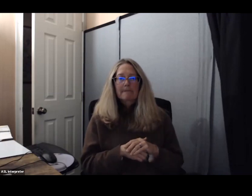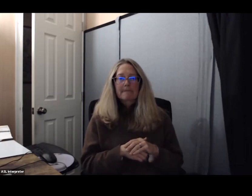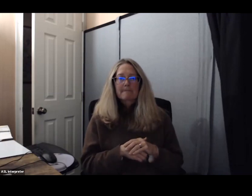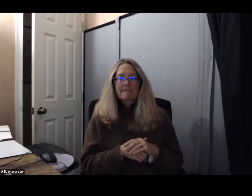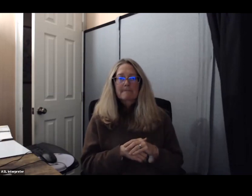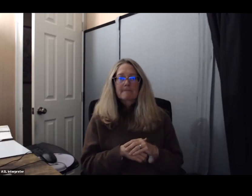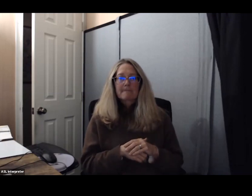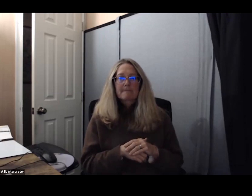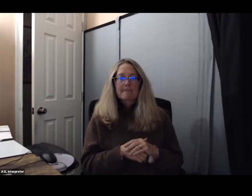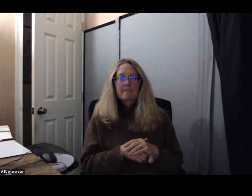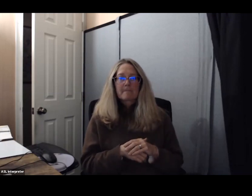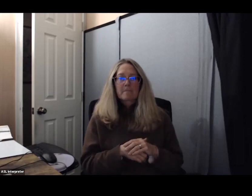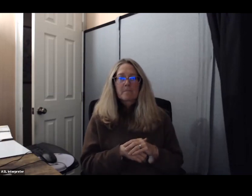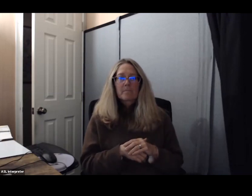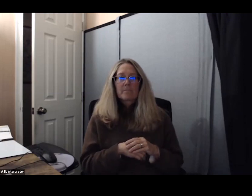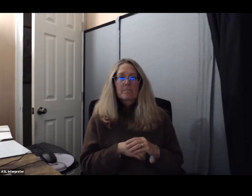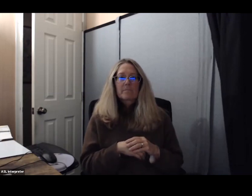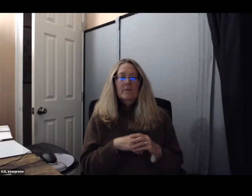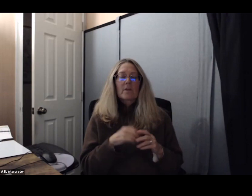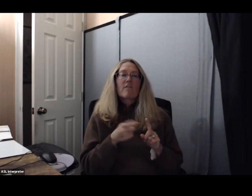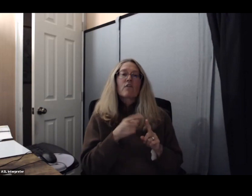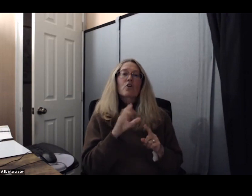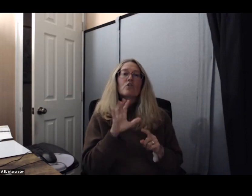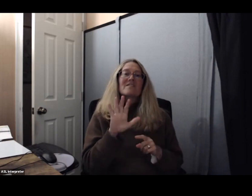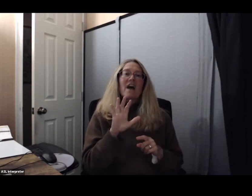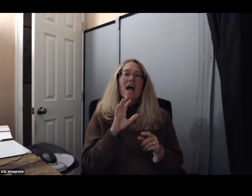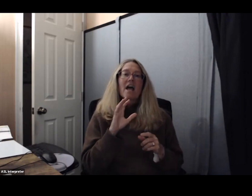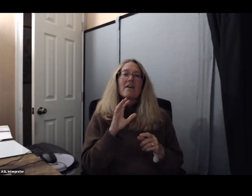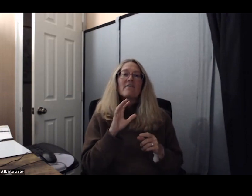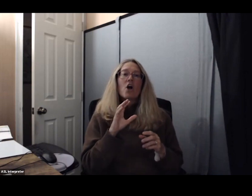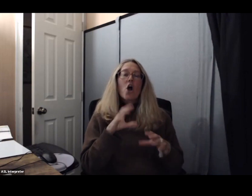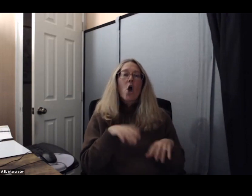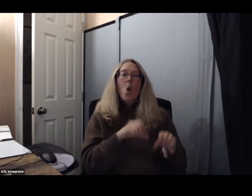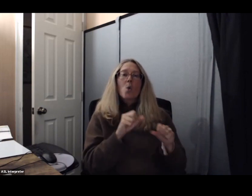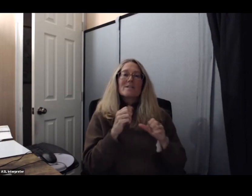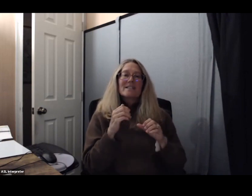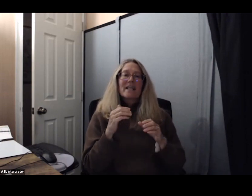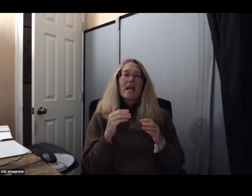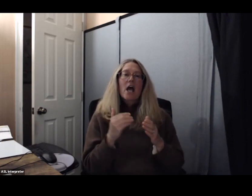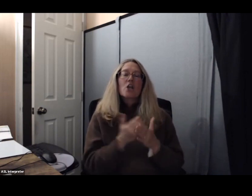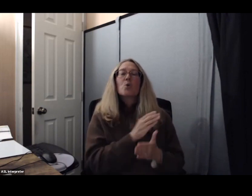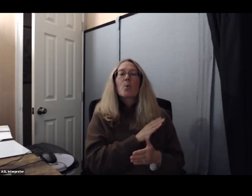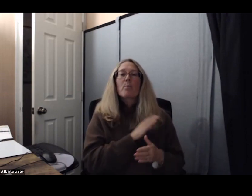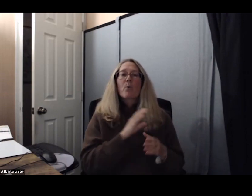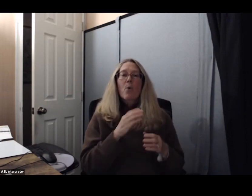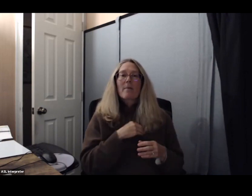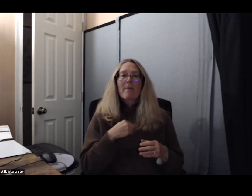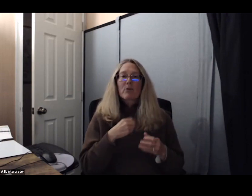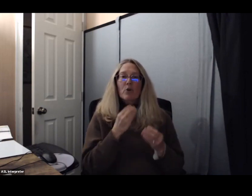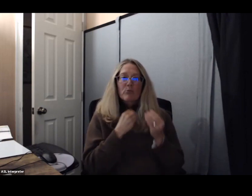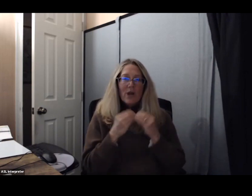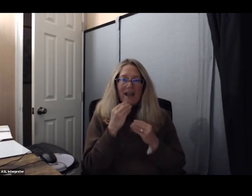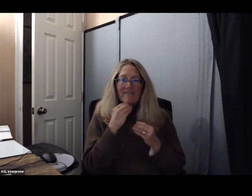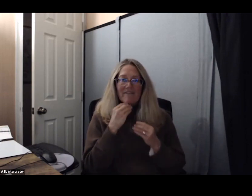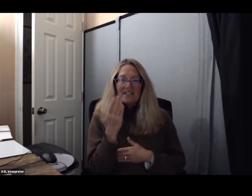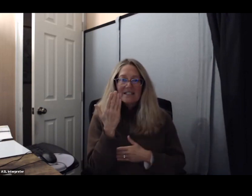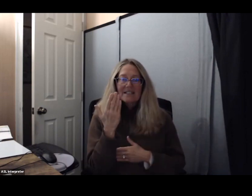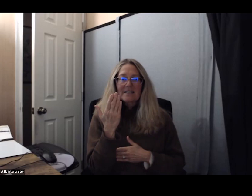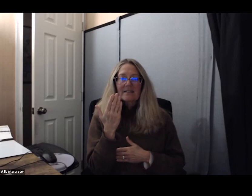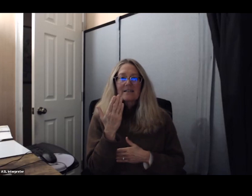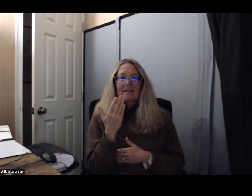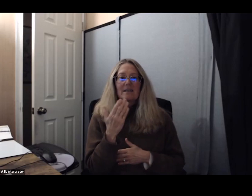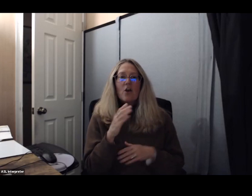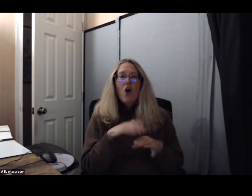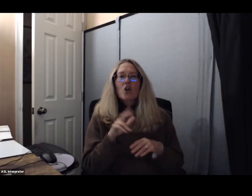Coming event as well, First Five is hosting a new board member breakfast on February 23rd. I think that